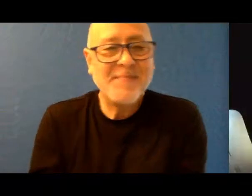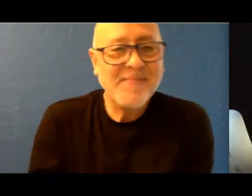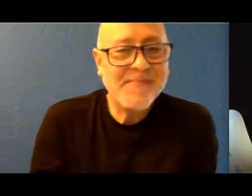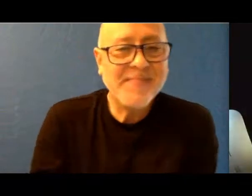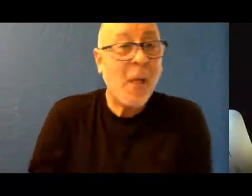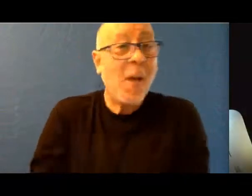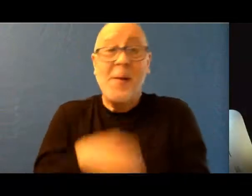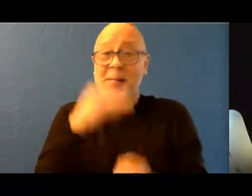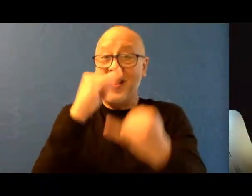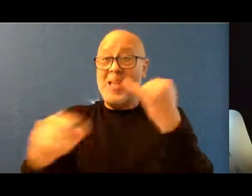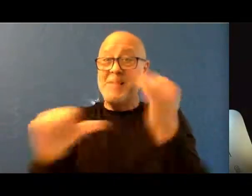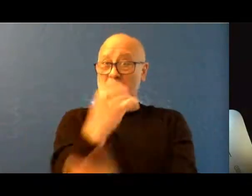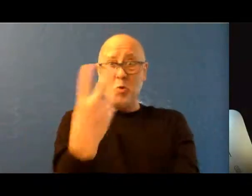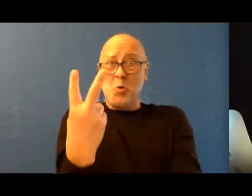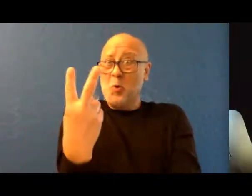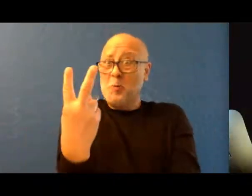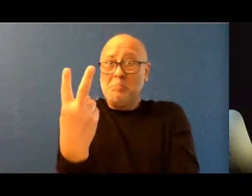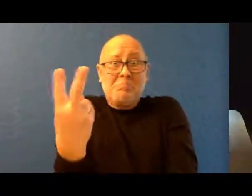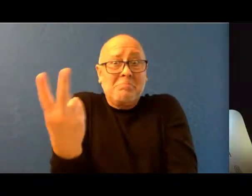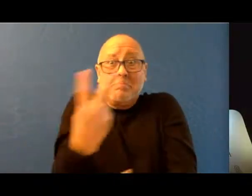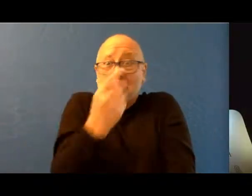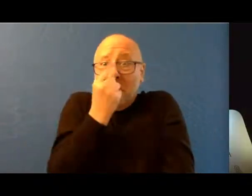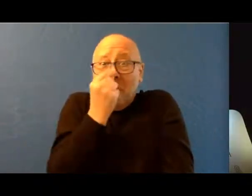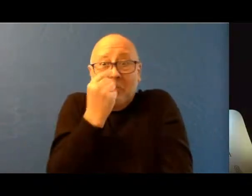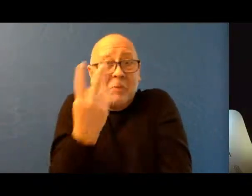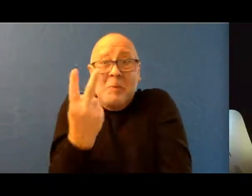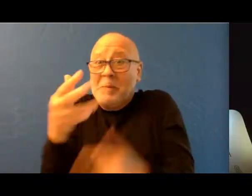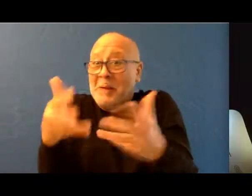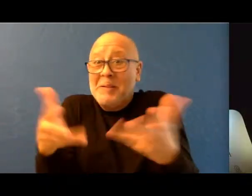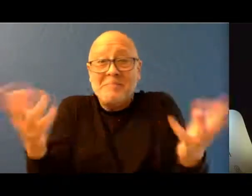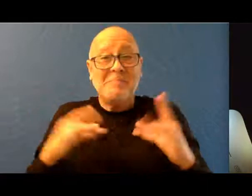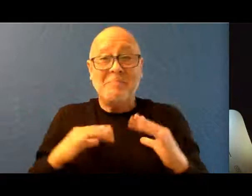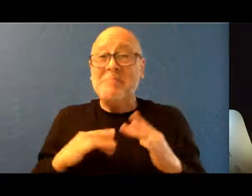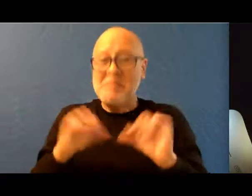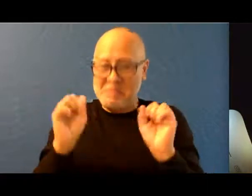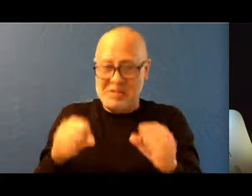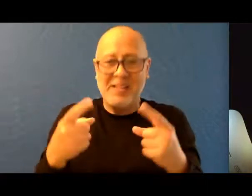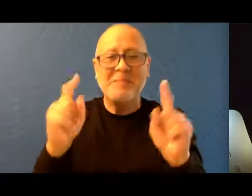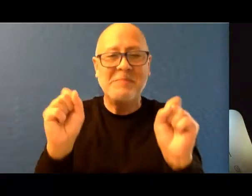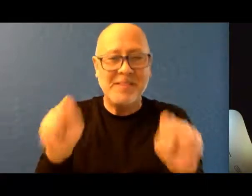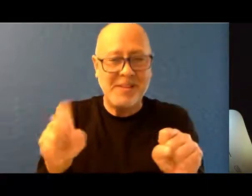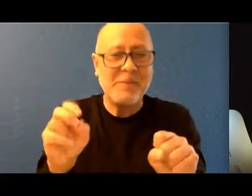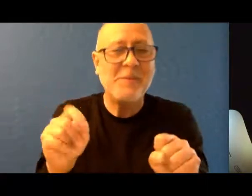Last page. Only 2 problems. We can do this. Hands down, right?